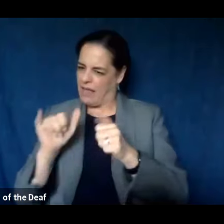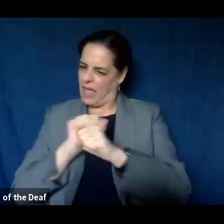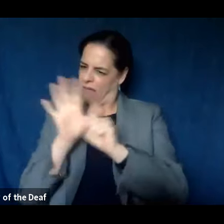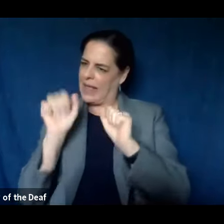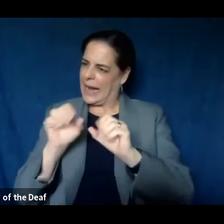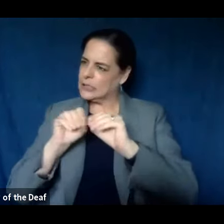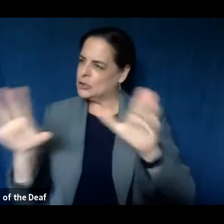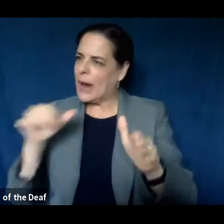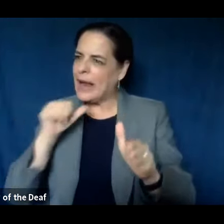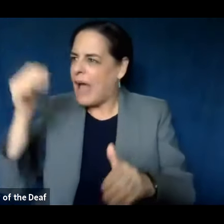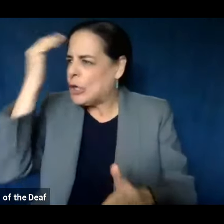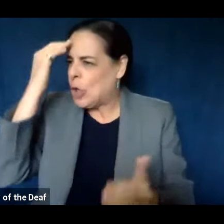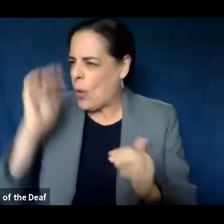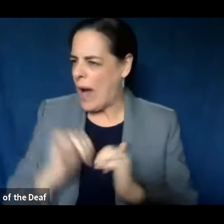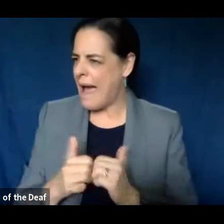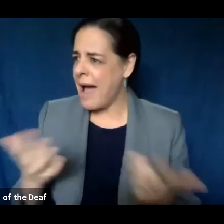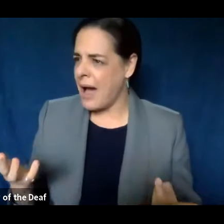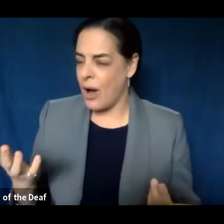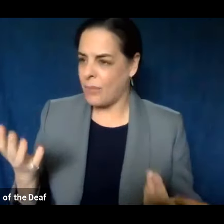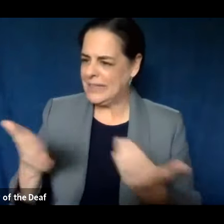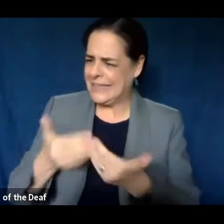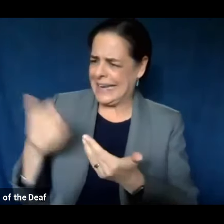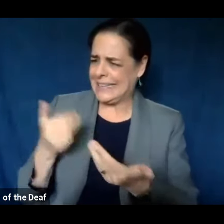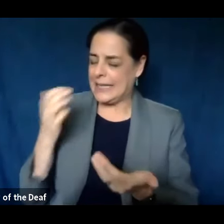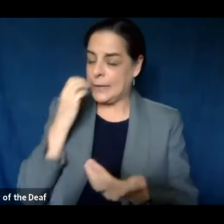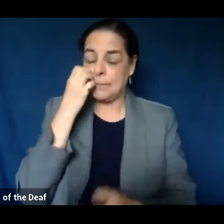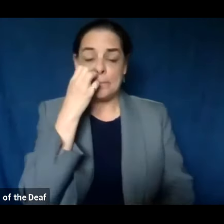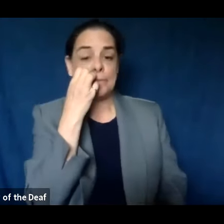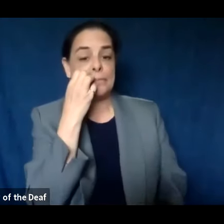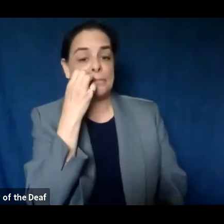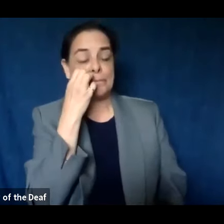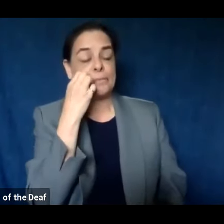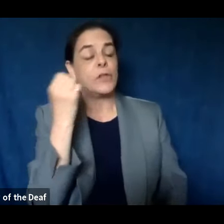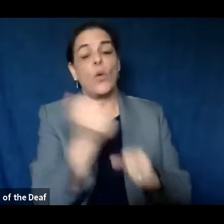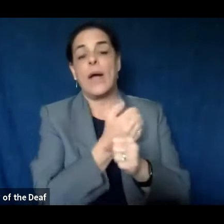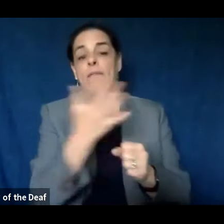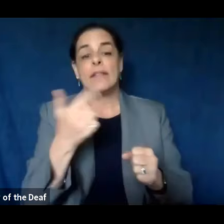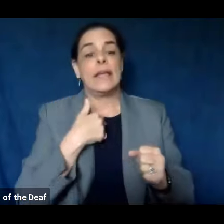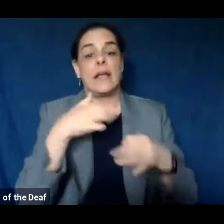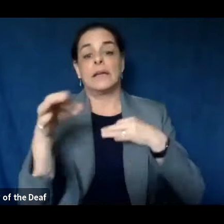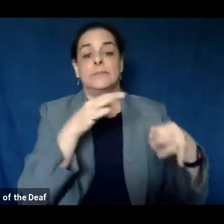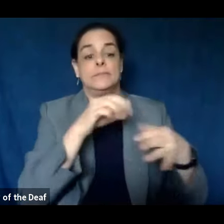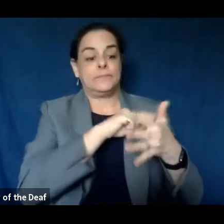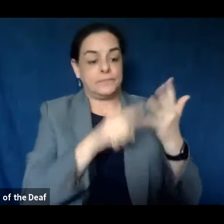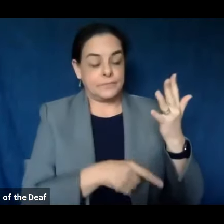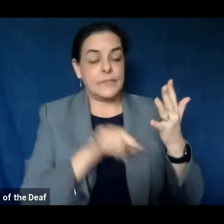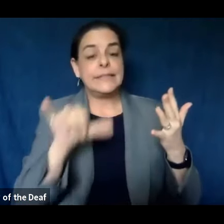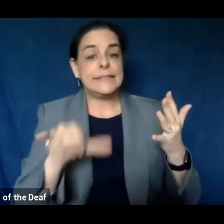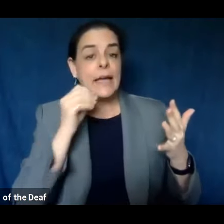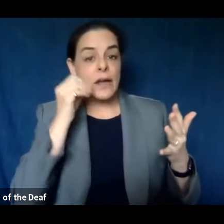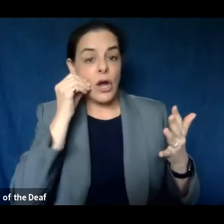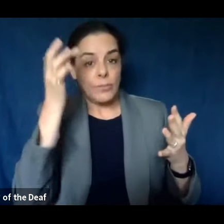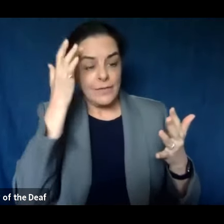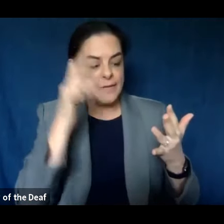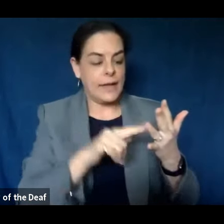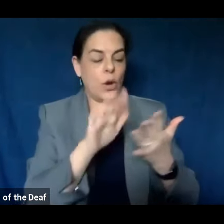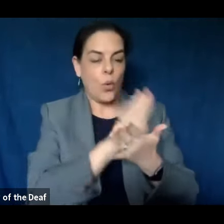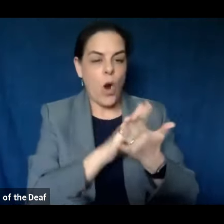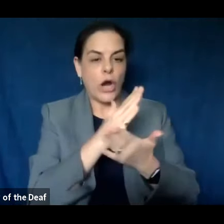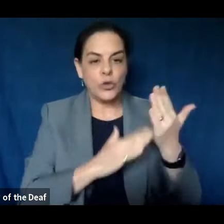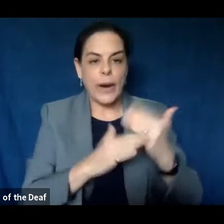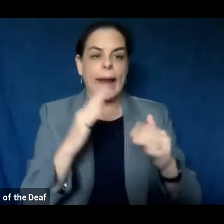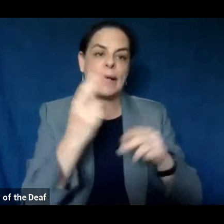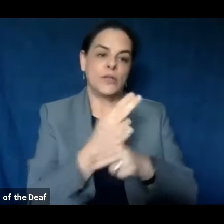spread? So all of the basic guidances that I went through, staying home if you're sick, washing your hands, wearing a